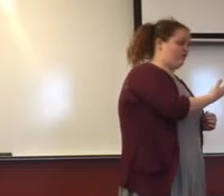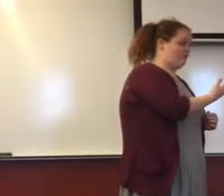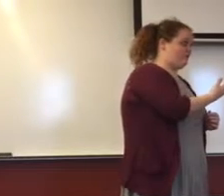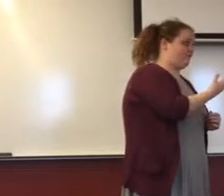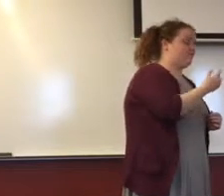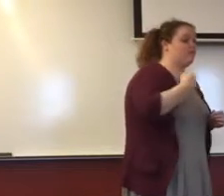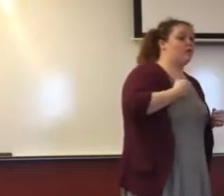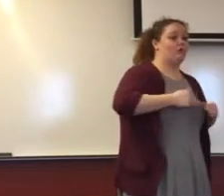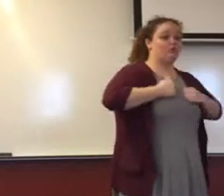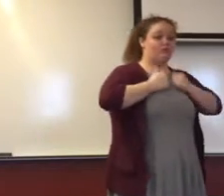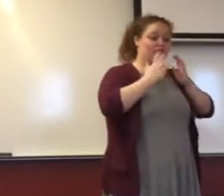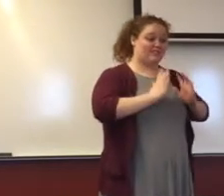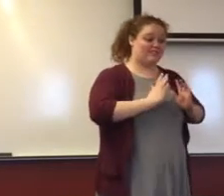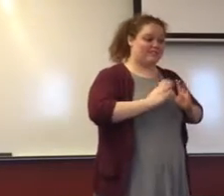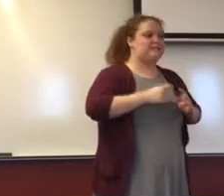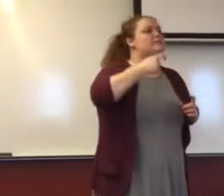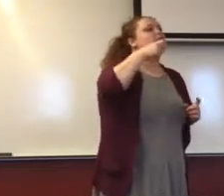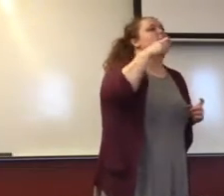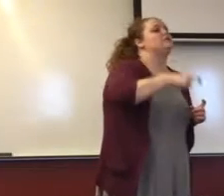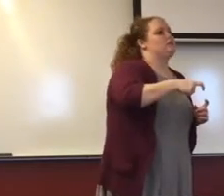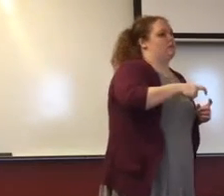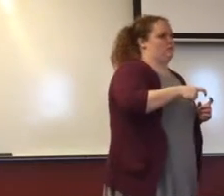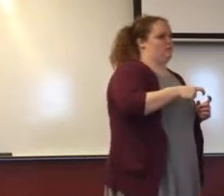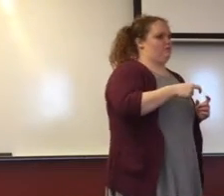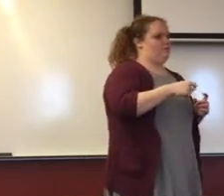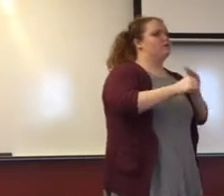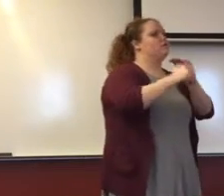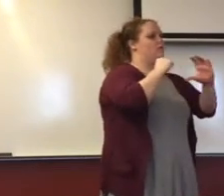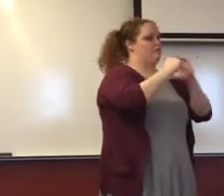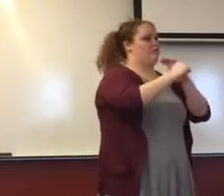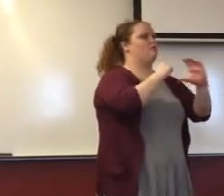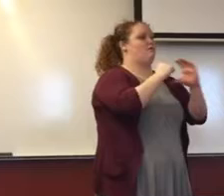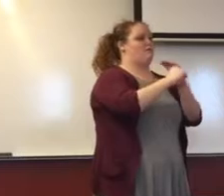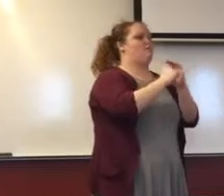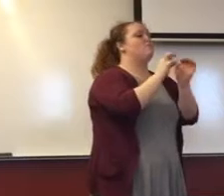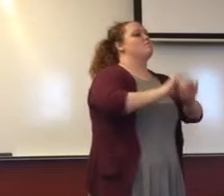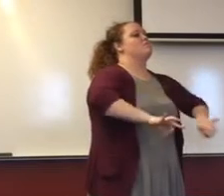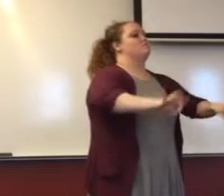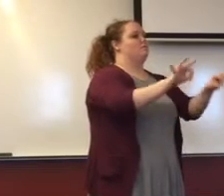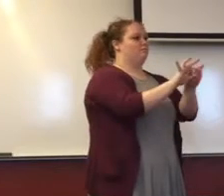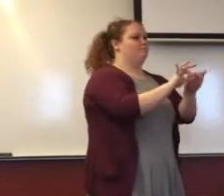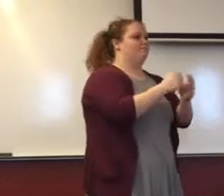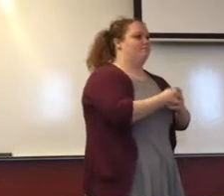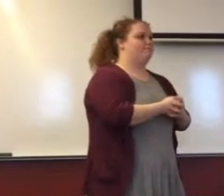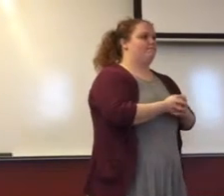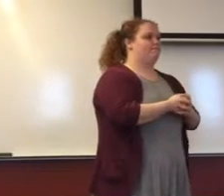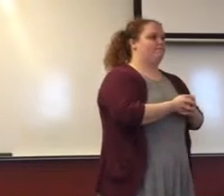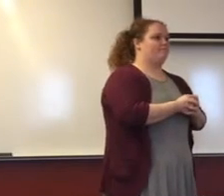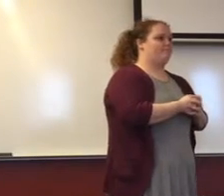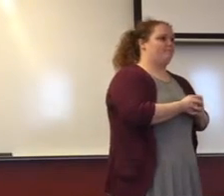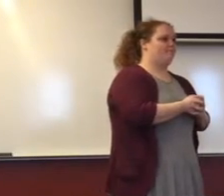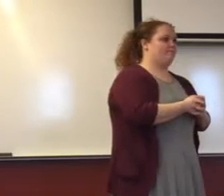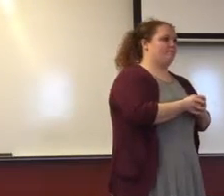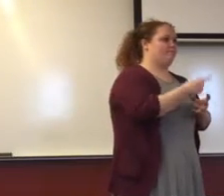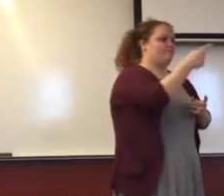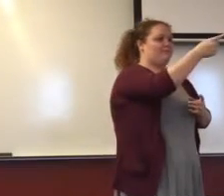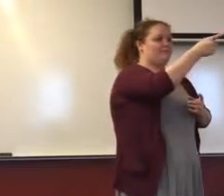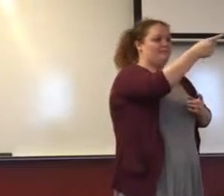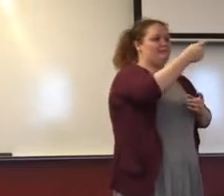SimCom. And I'm like, you guys. I try my best, but here I am, and I